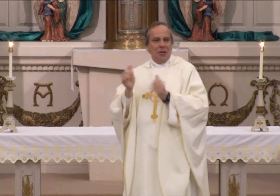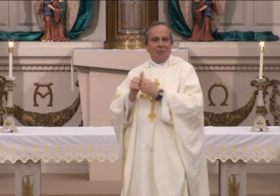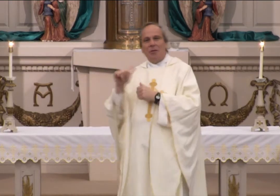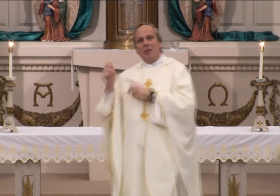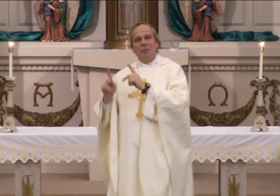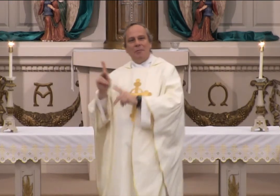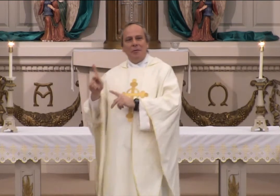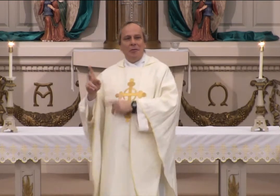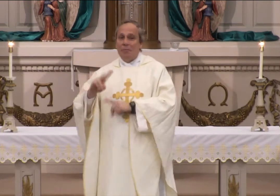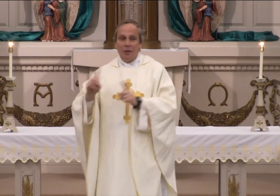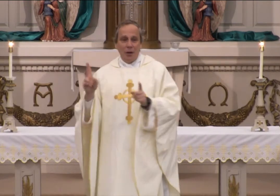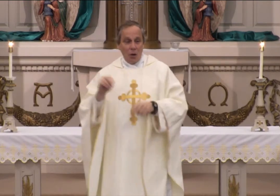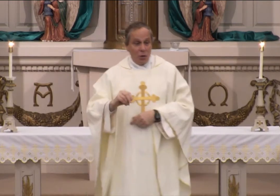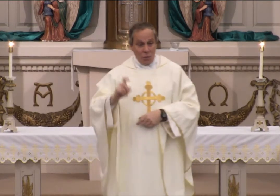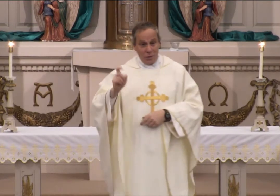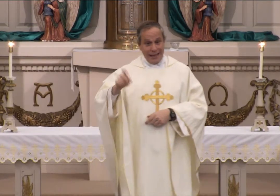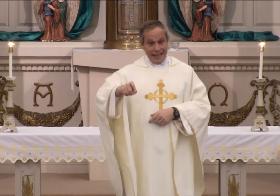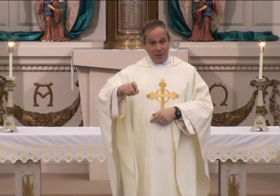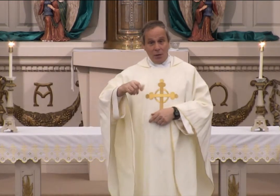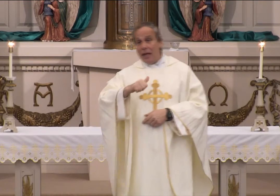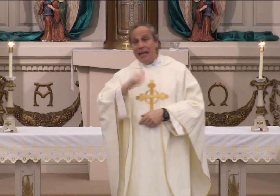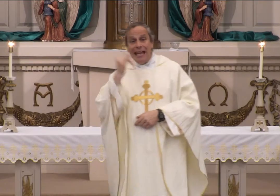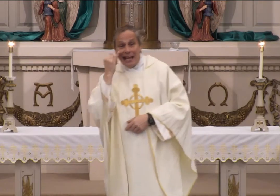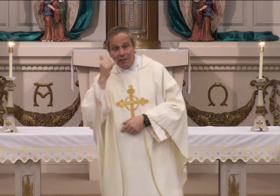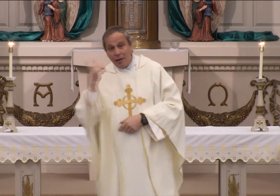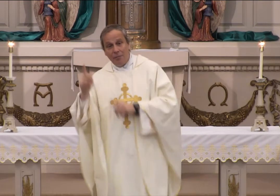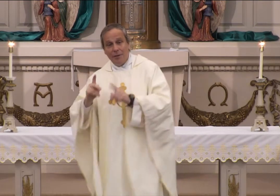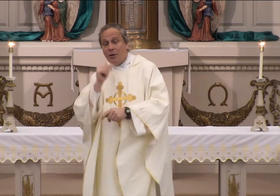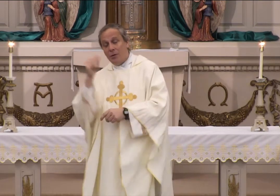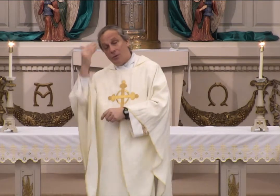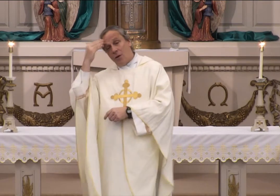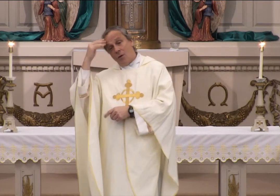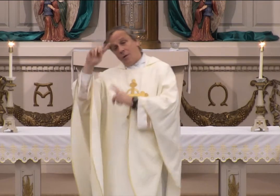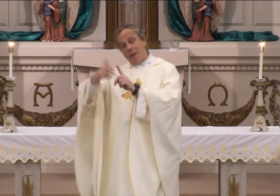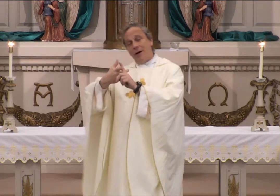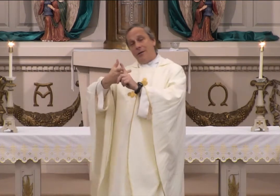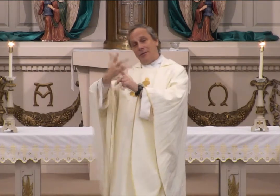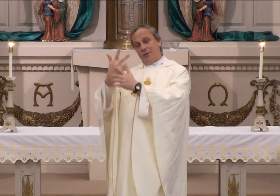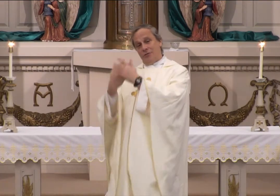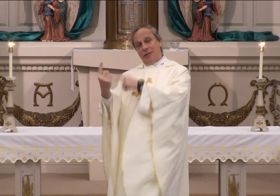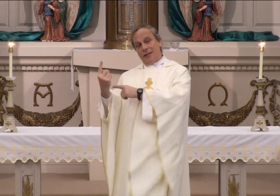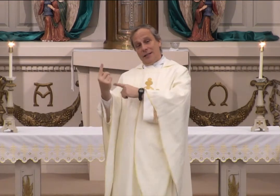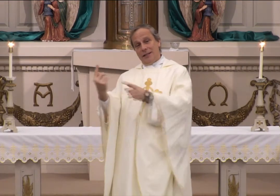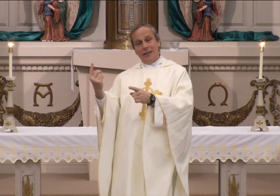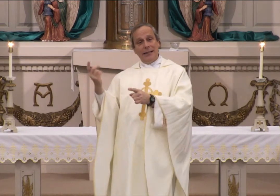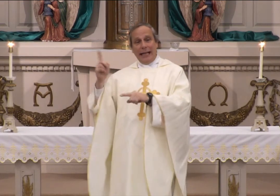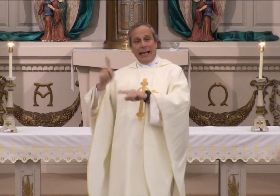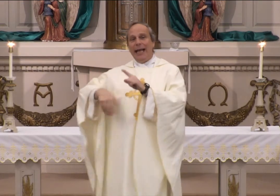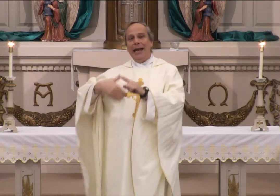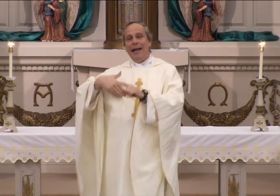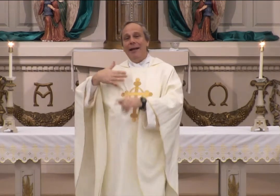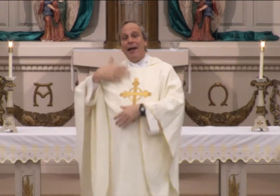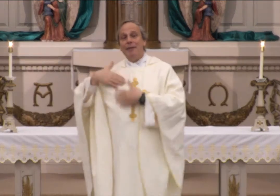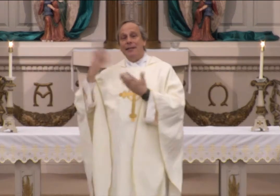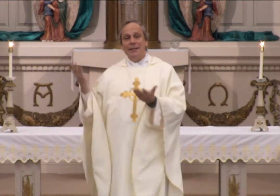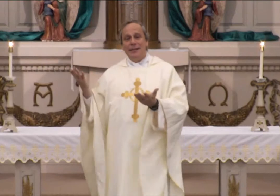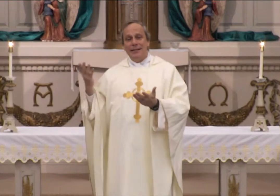And at that time, there was also people who were against it, but some believed in Christ as God and some did not.